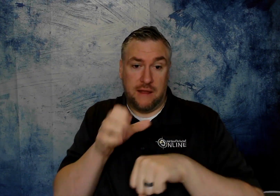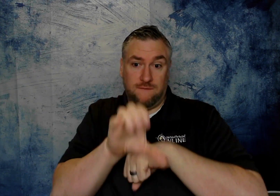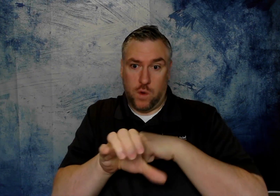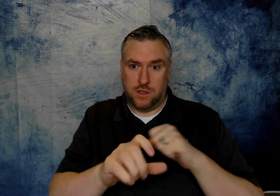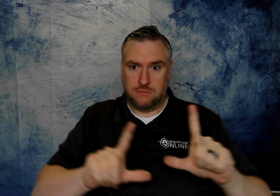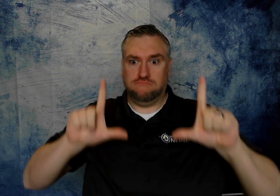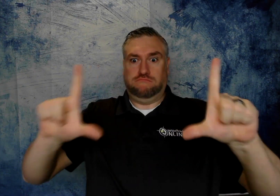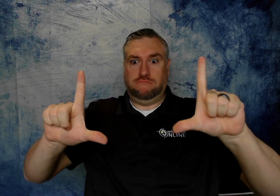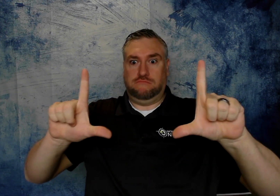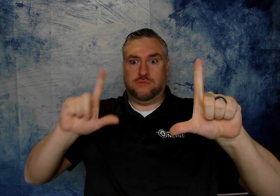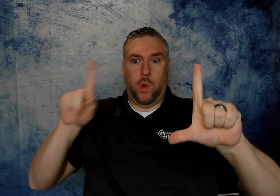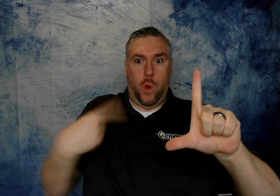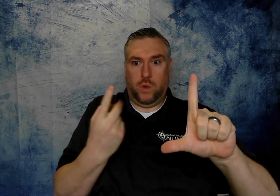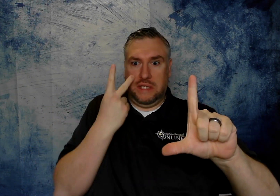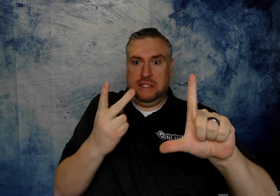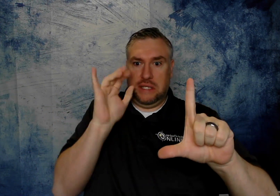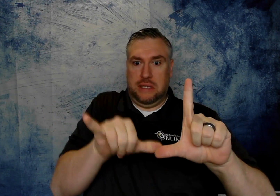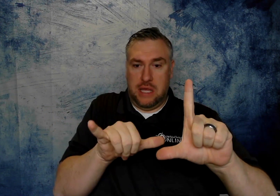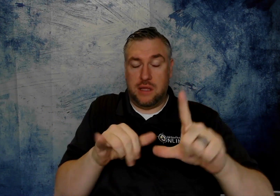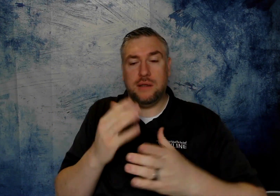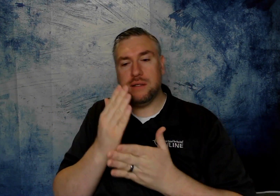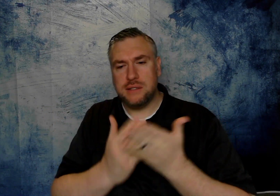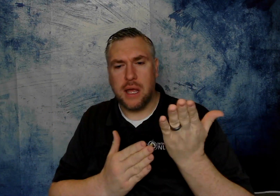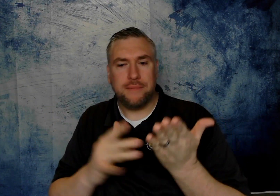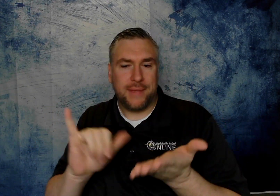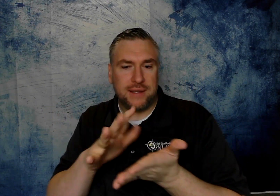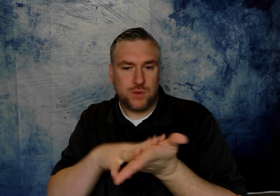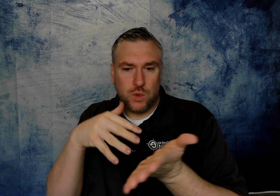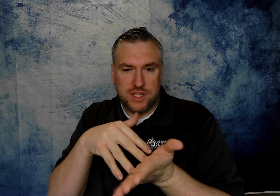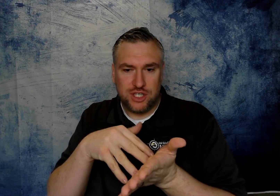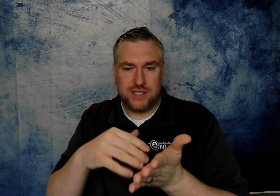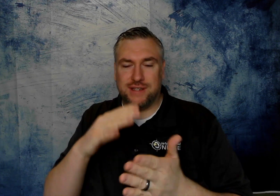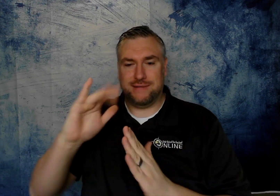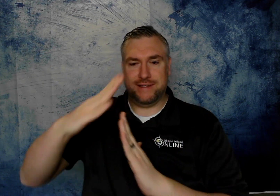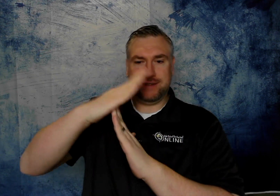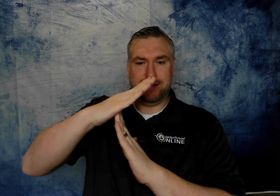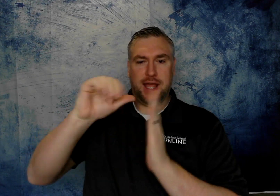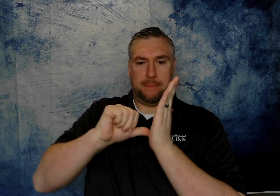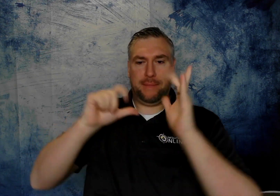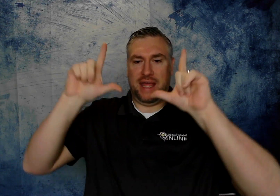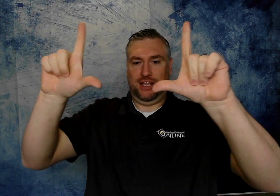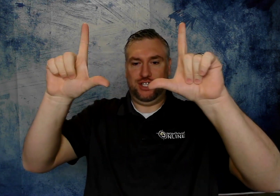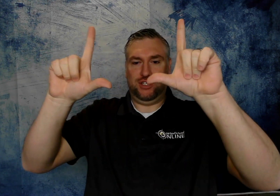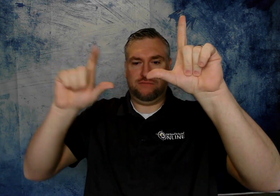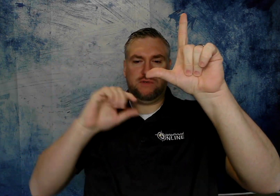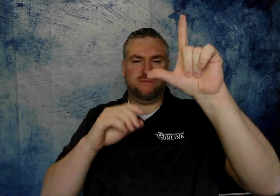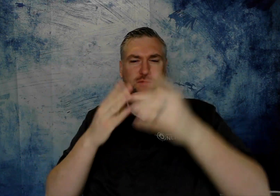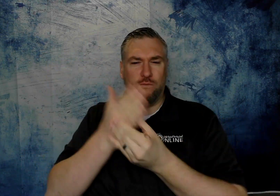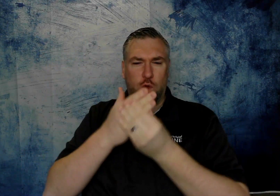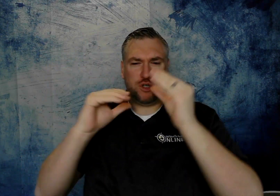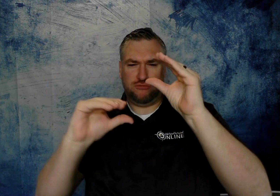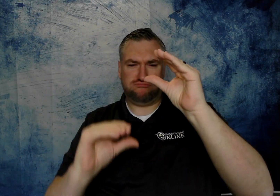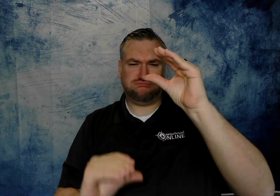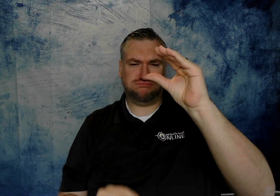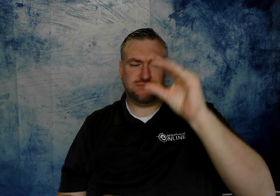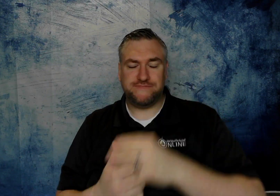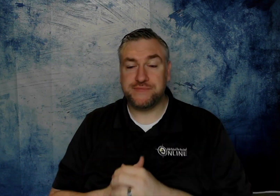programs, you can force the student to only see that page. Some, like Schoology, it just ends up being the top page with the folders underneath